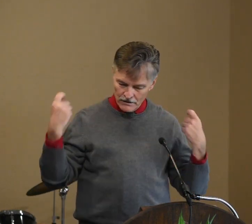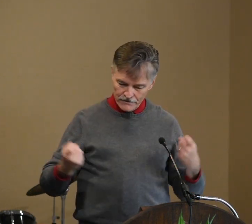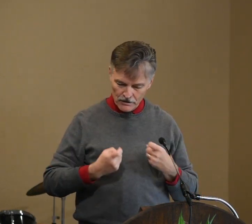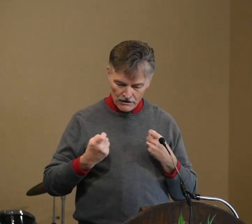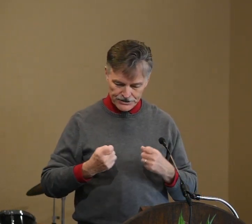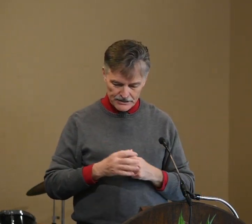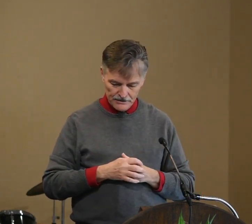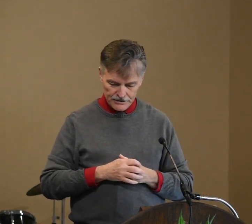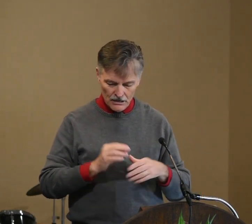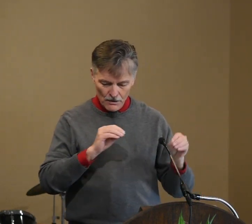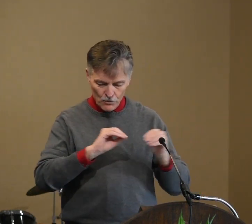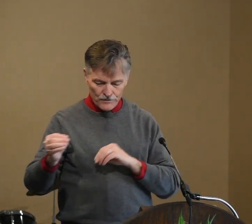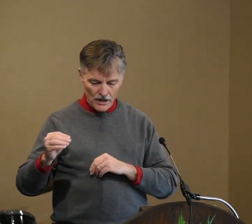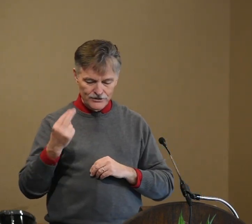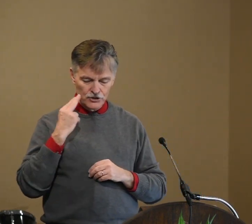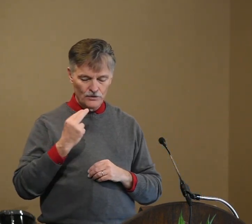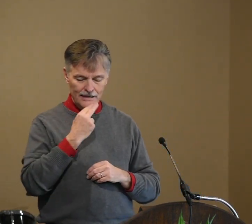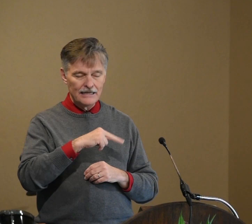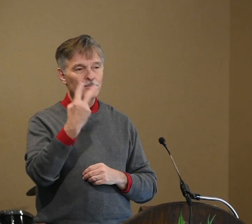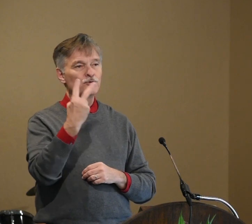for our sins. Move on to